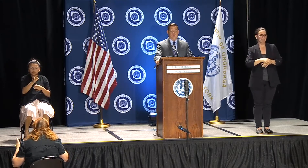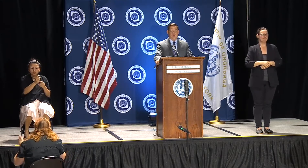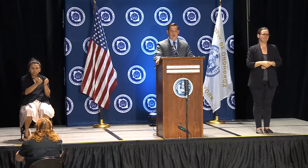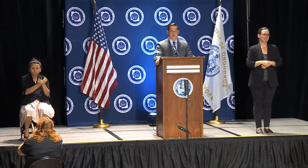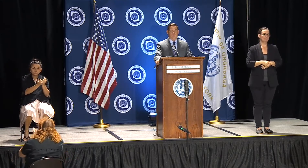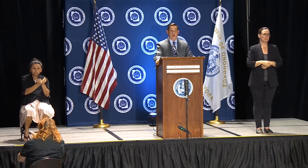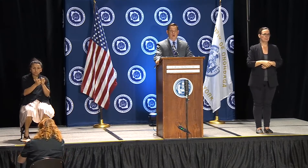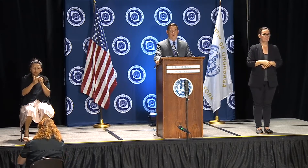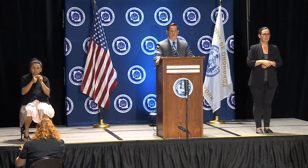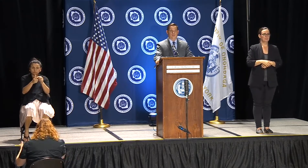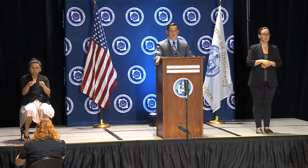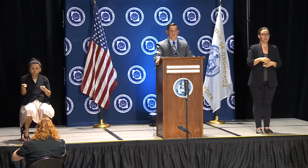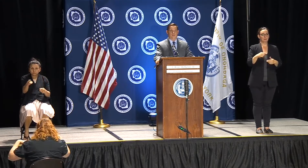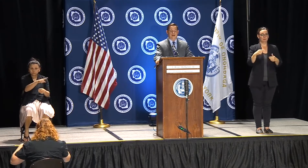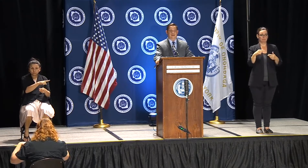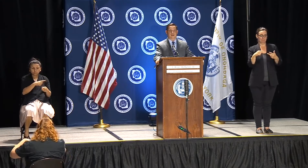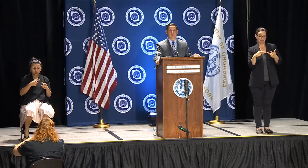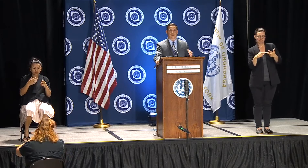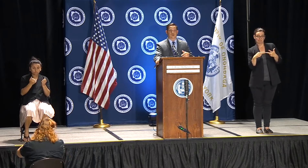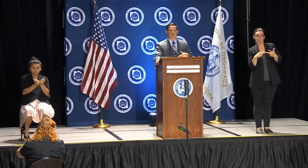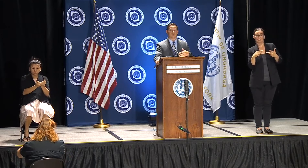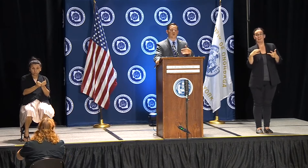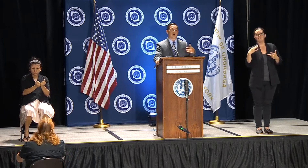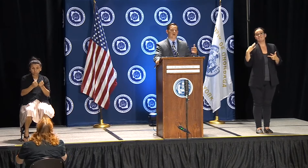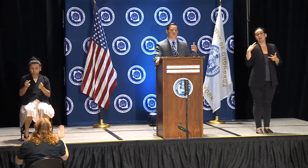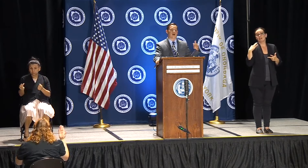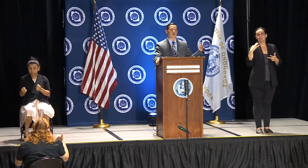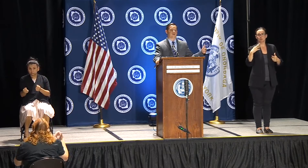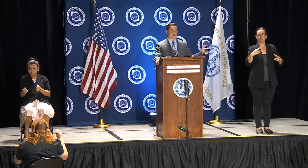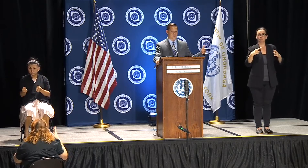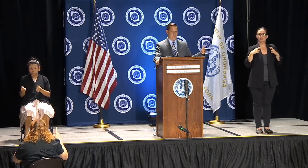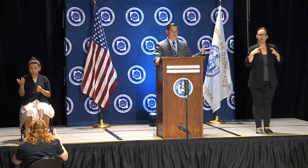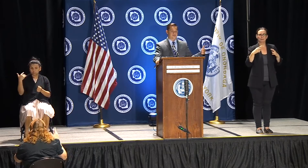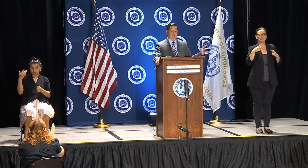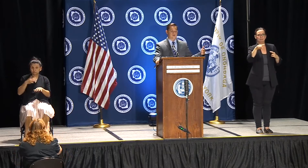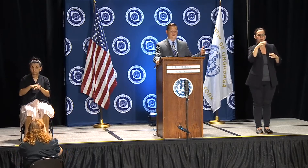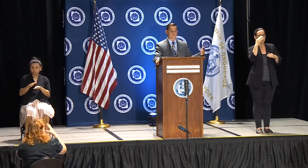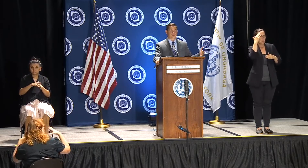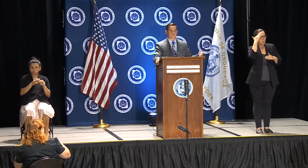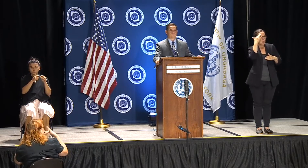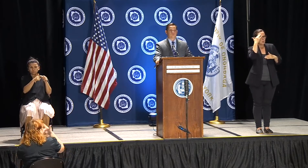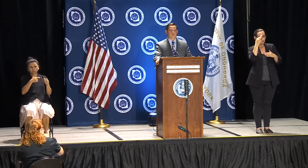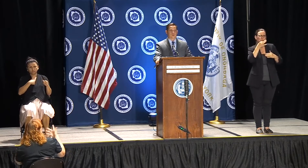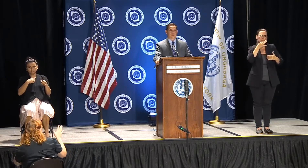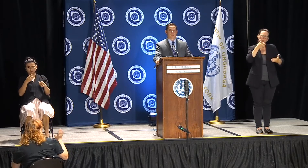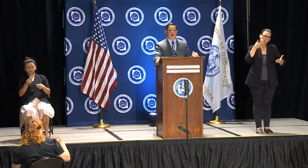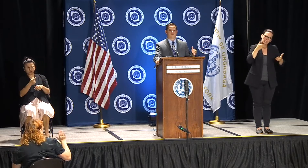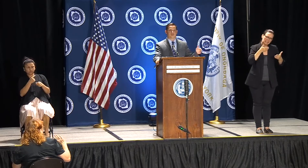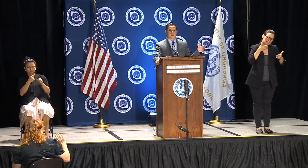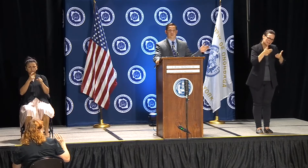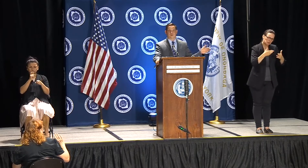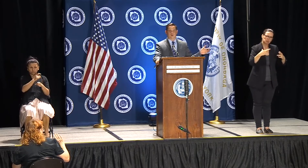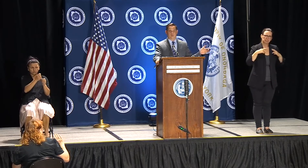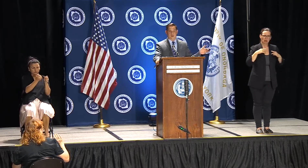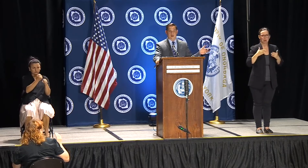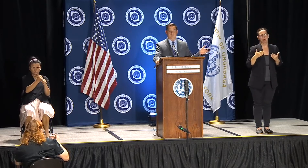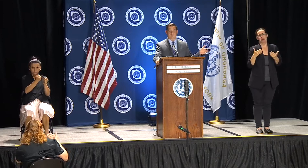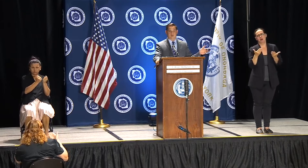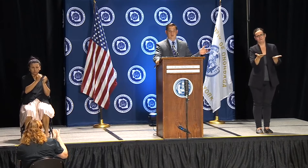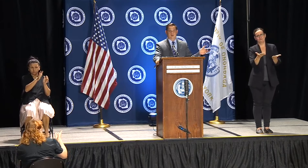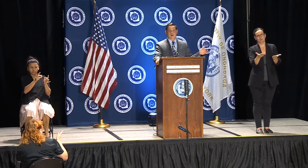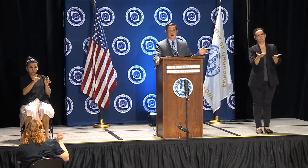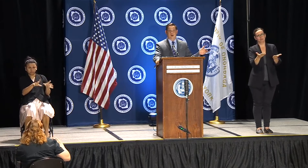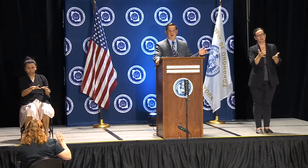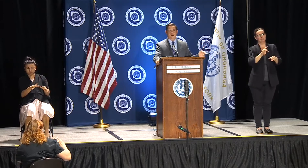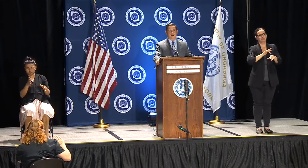So there were many individuals who qualified for the retirement incentive. Remember, we offered that before the